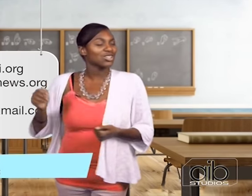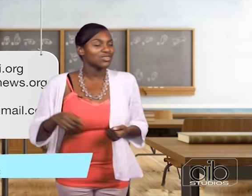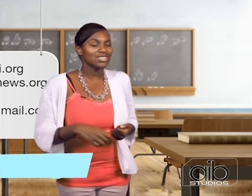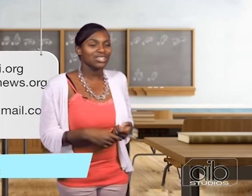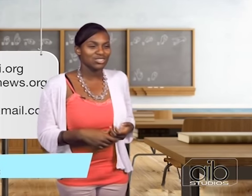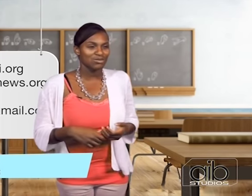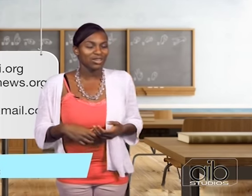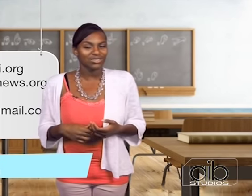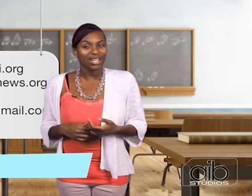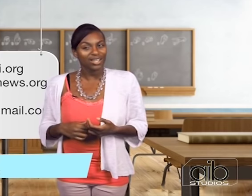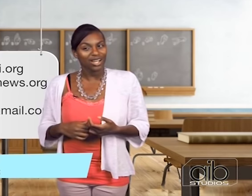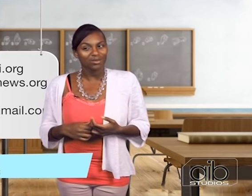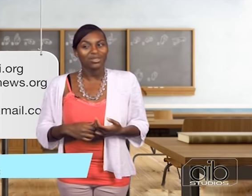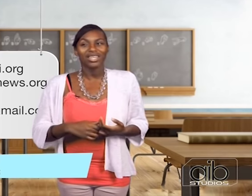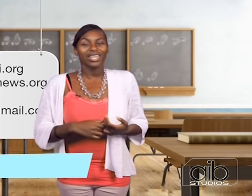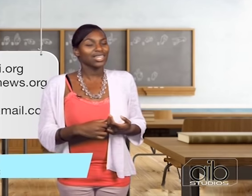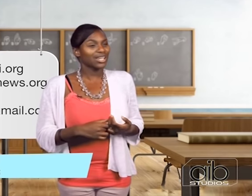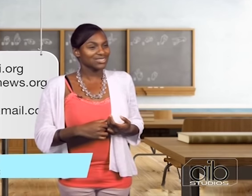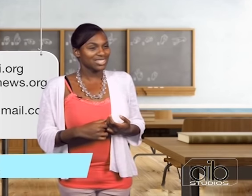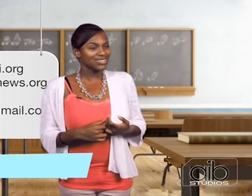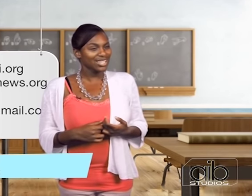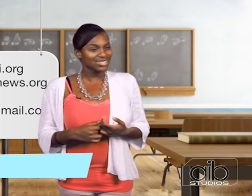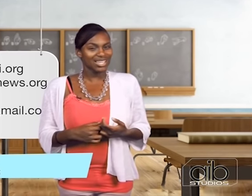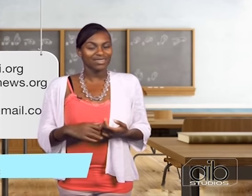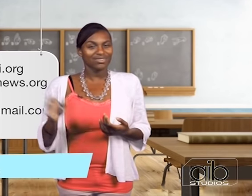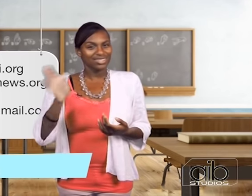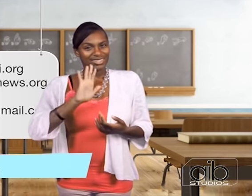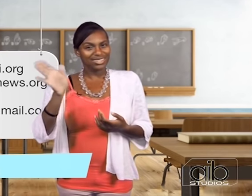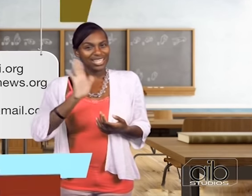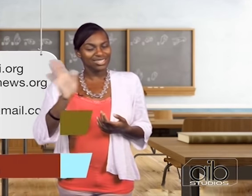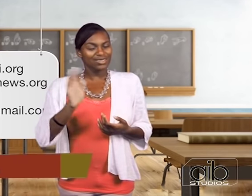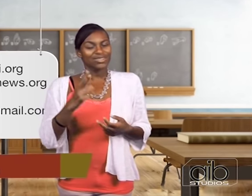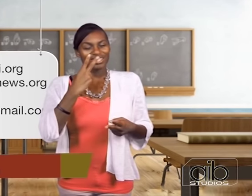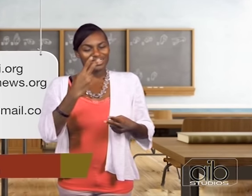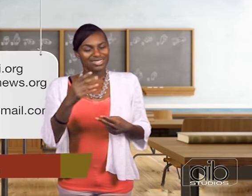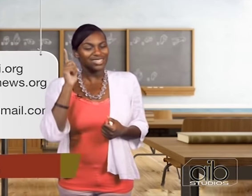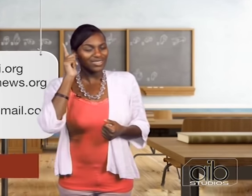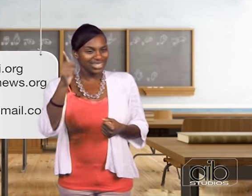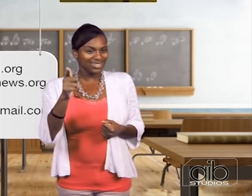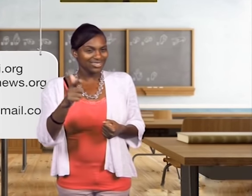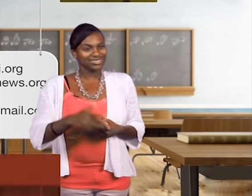lampra.jones@gmail.com, and I'll see you next time. Thank you. See you later.